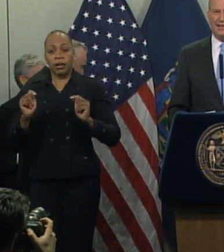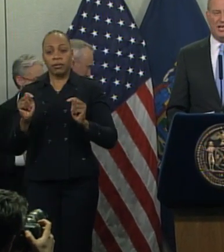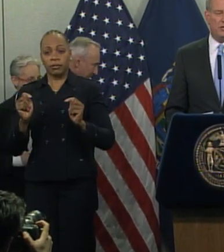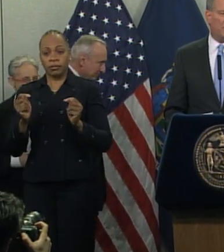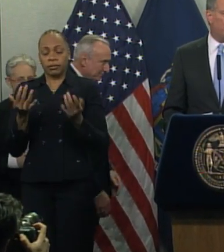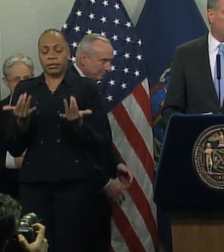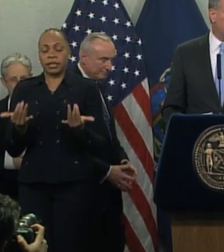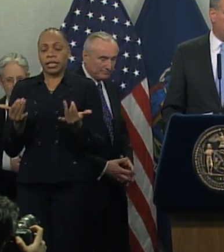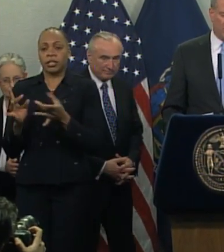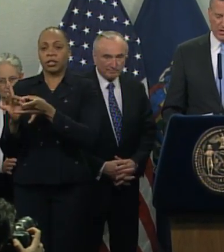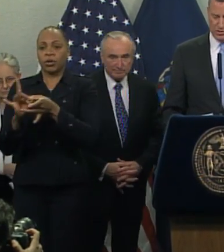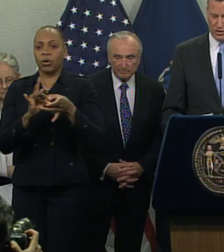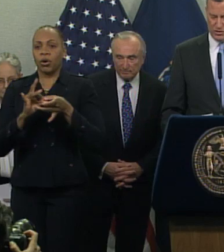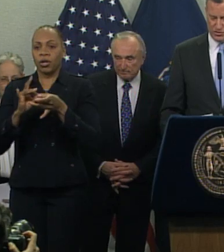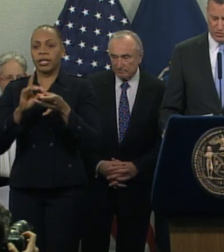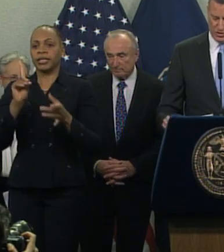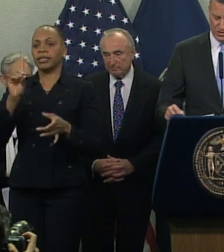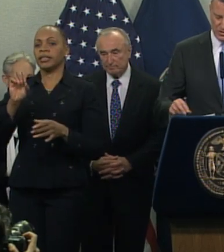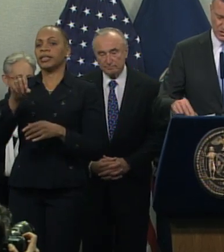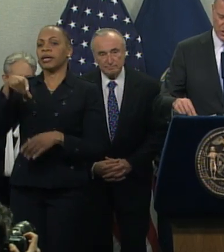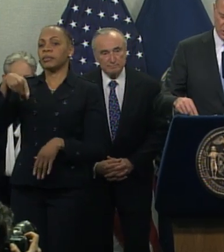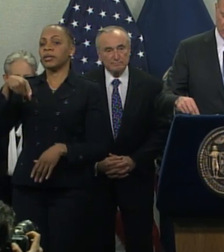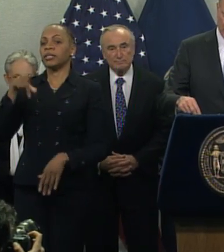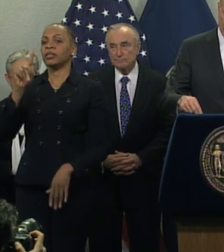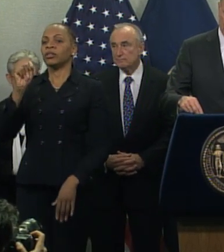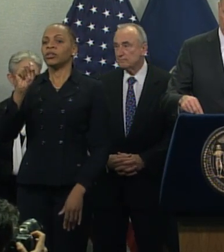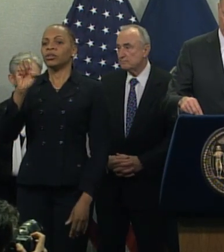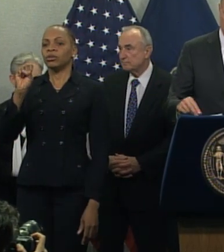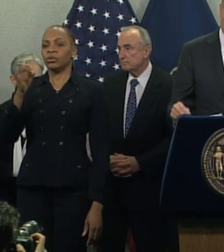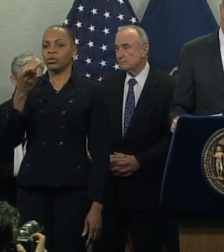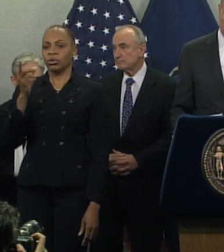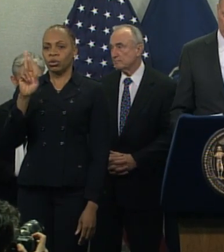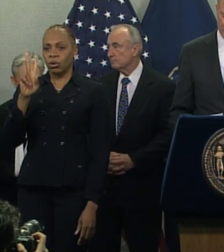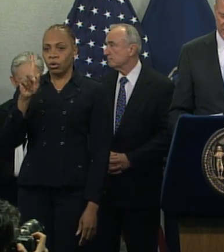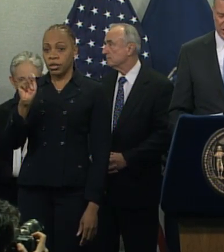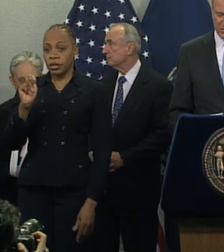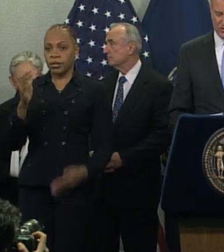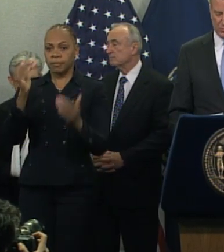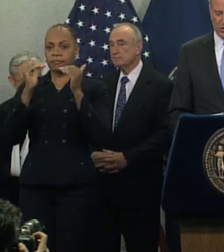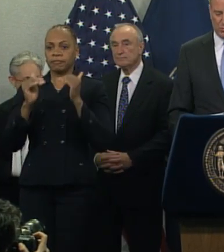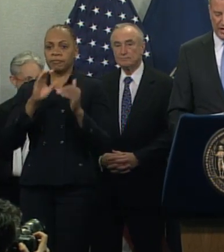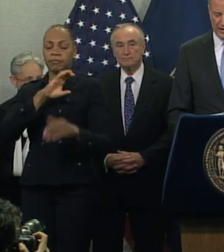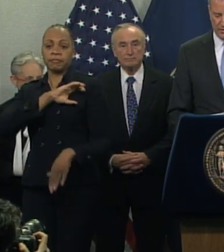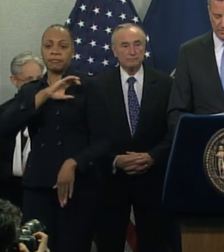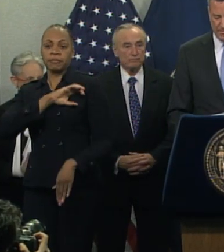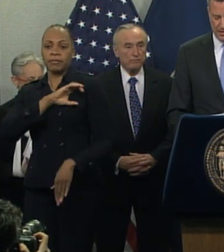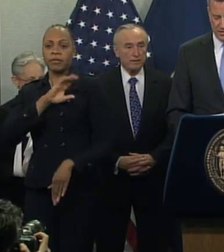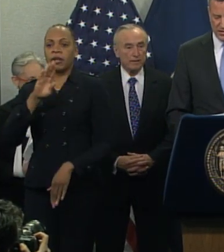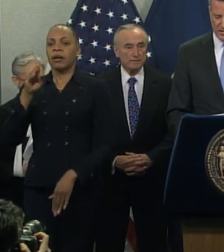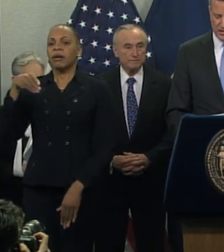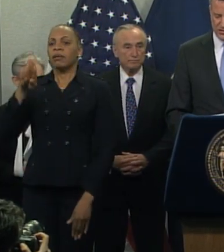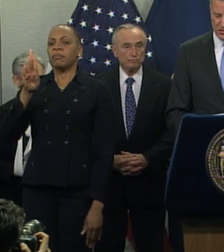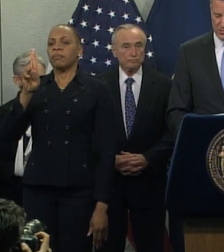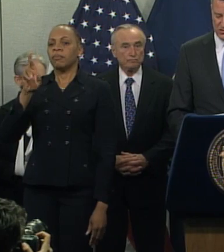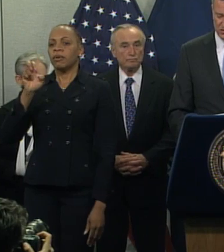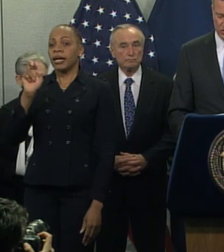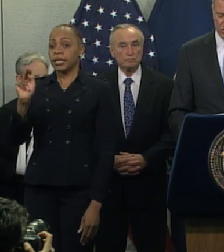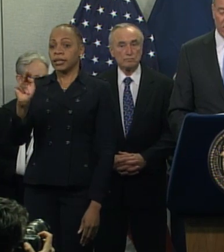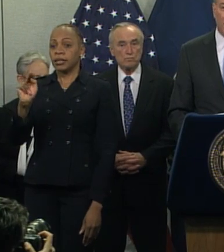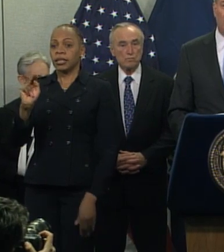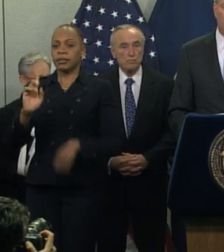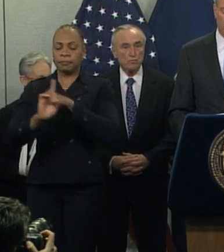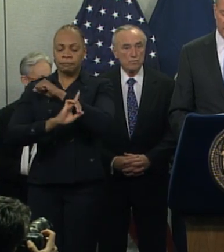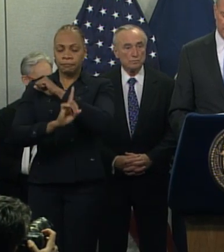coordinated and led by First Deputy Mayor Tony Shores. We have with us NYPD Commissioner Bill Bratton, Sanitation